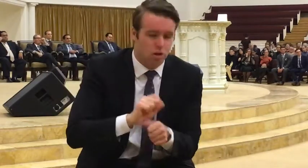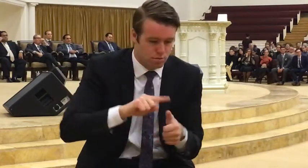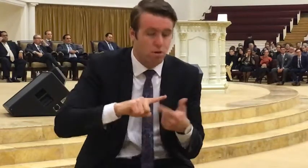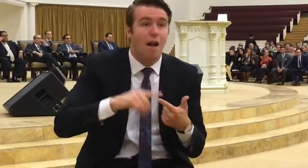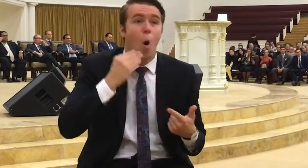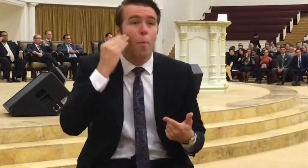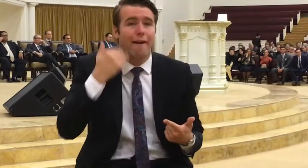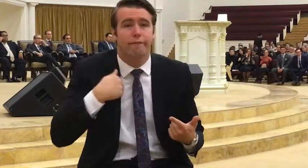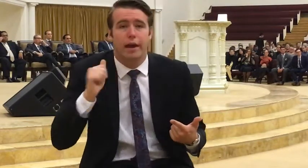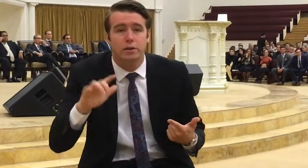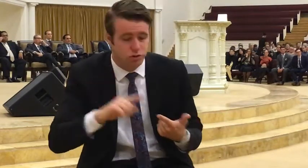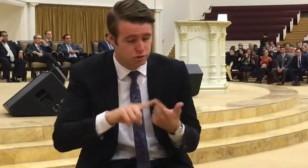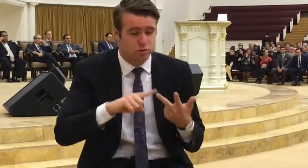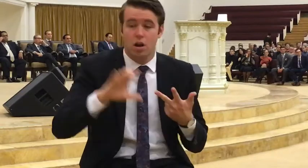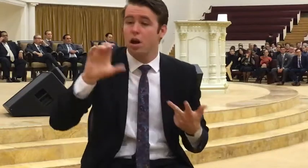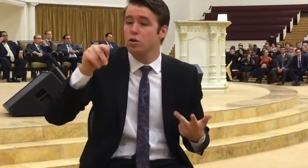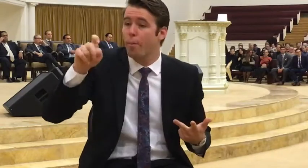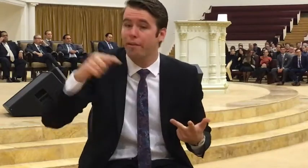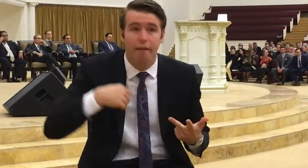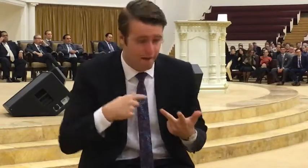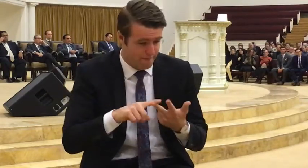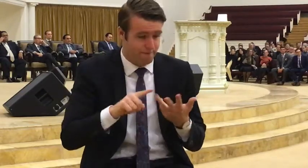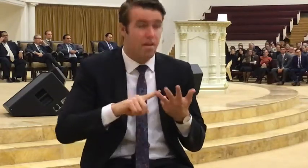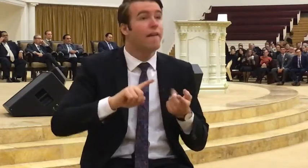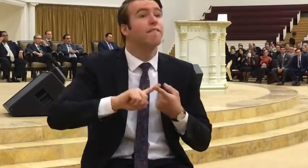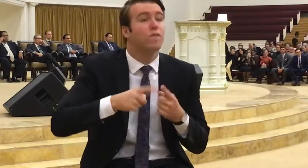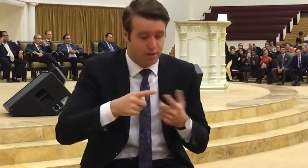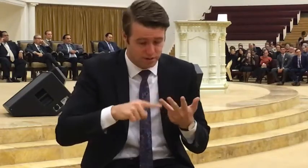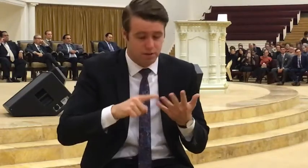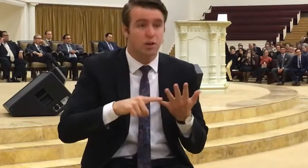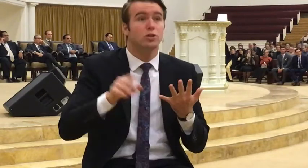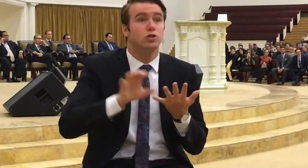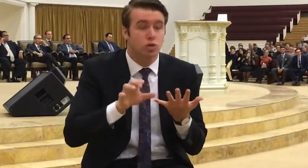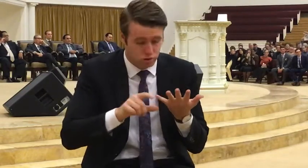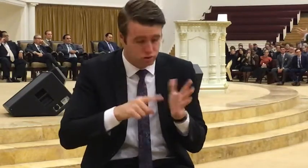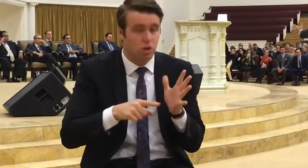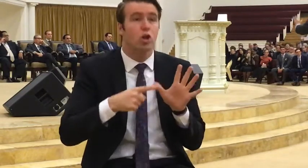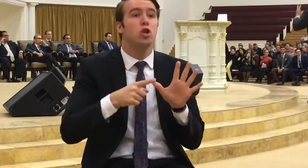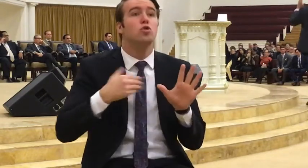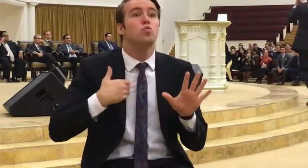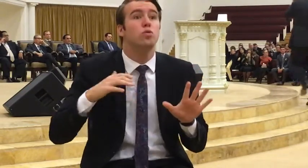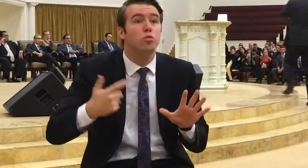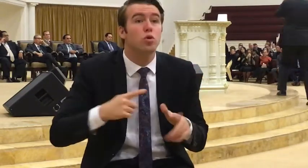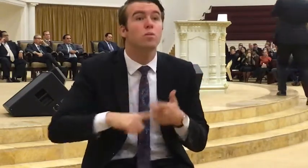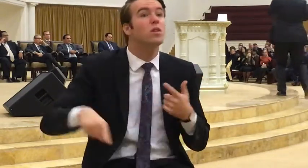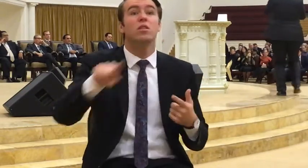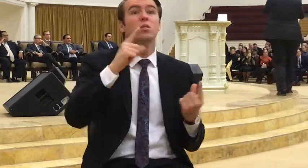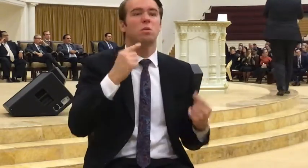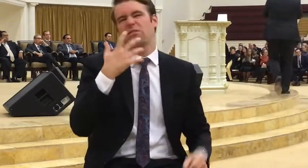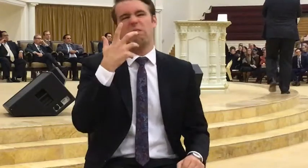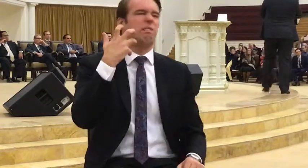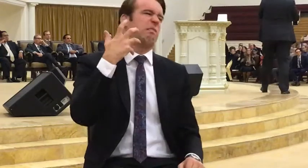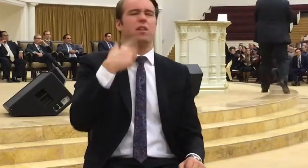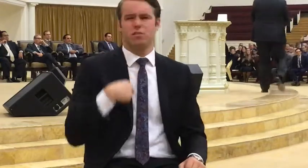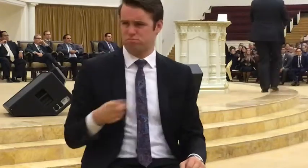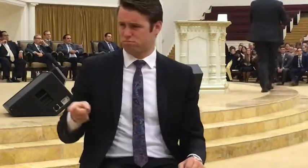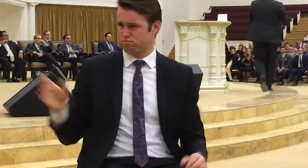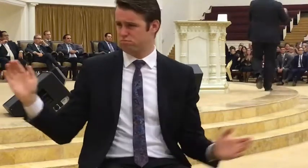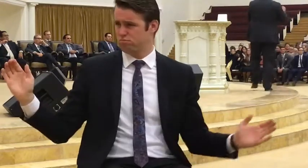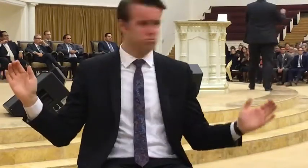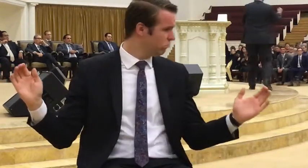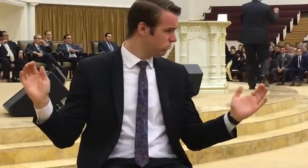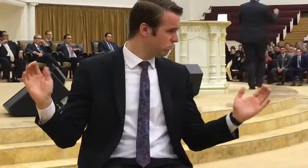air-conditioned house and they got carpet and they got friends and they got a church and they got a youth group and all they want to do is yeah, yeah. Hey, come